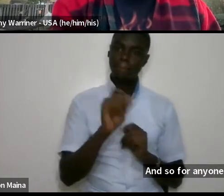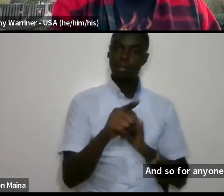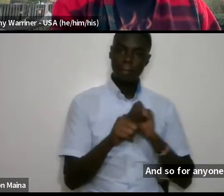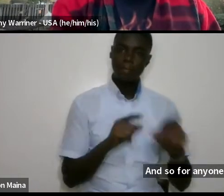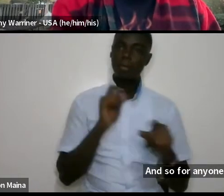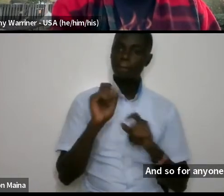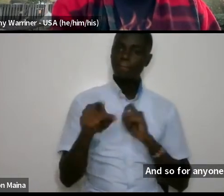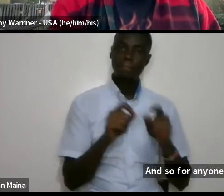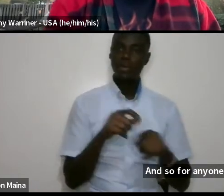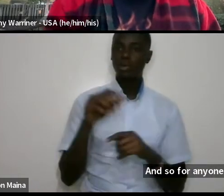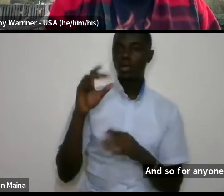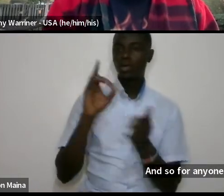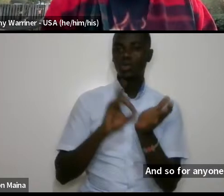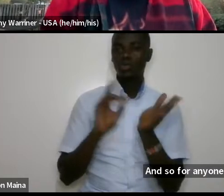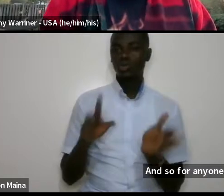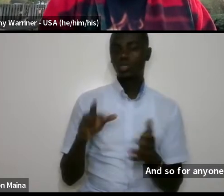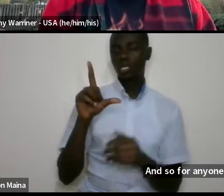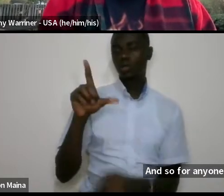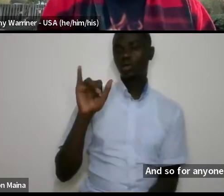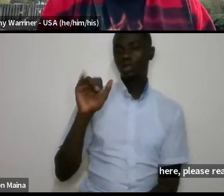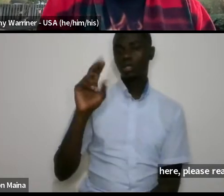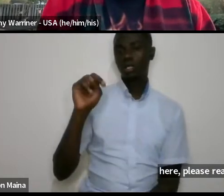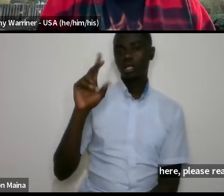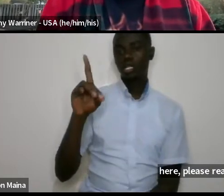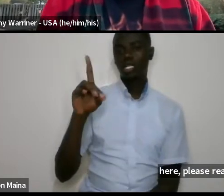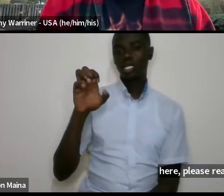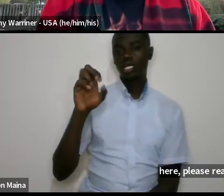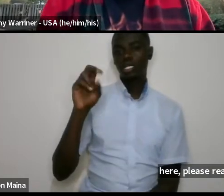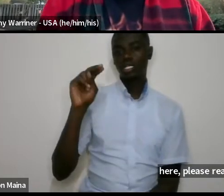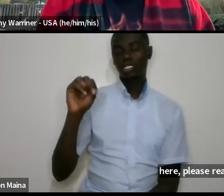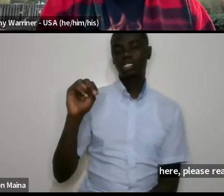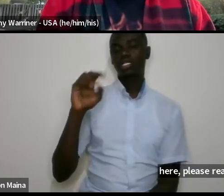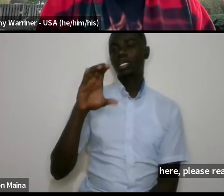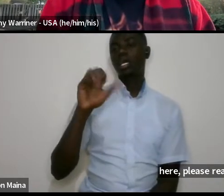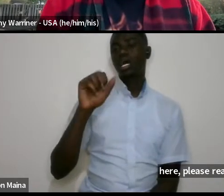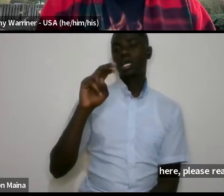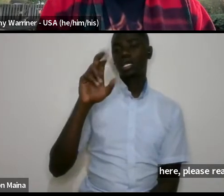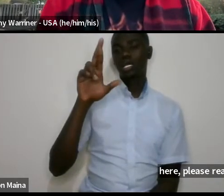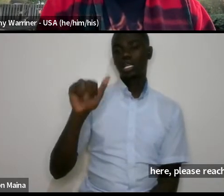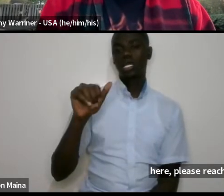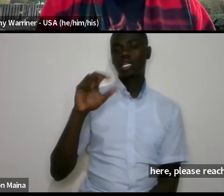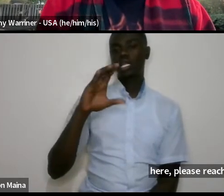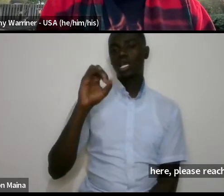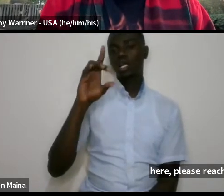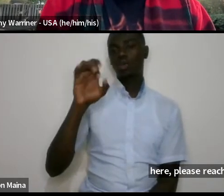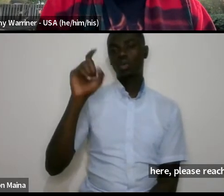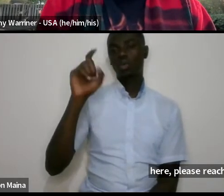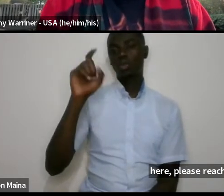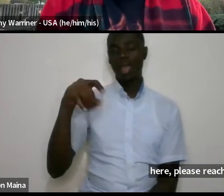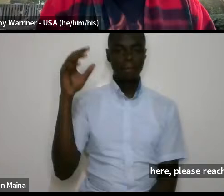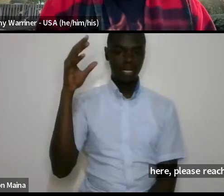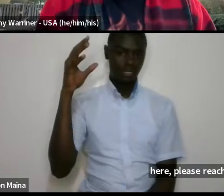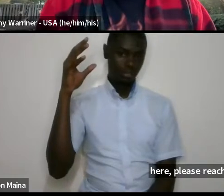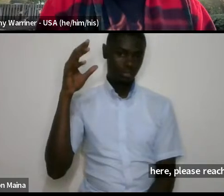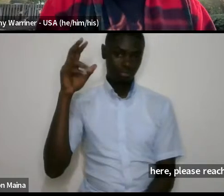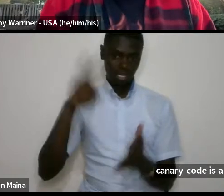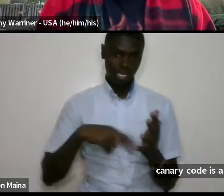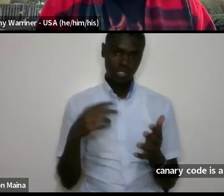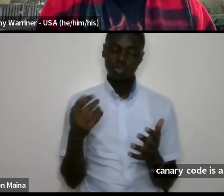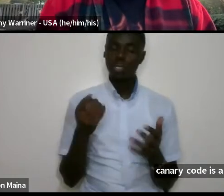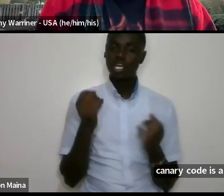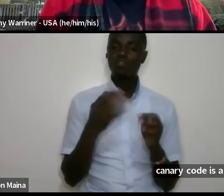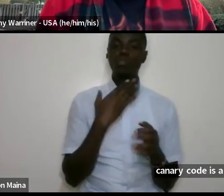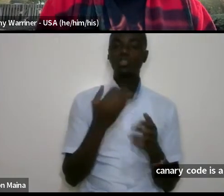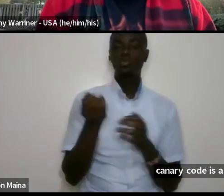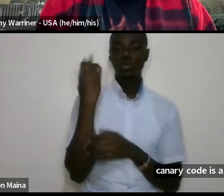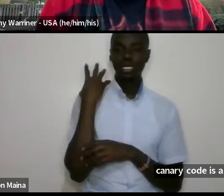Praslova on LinkedIn. The Canary Code is a must read for anyone who has any interest in understanding